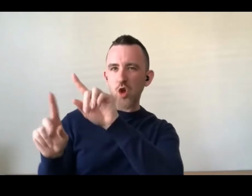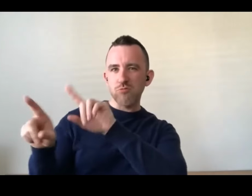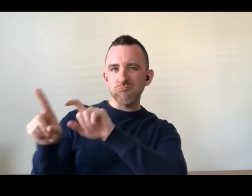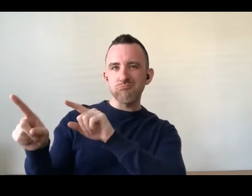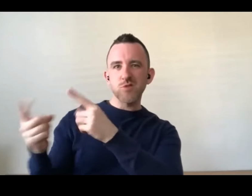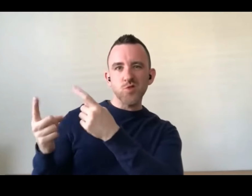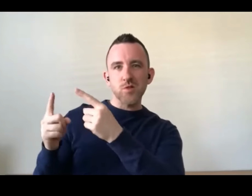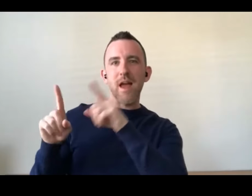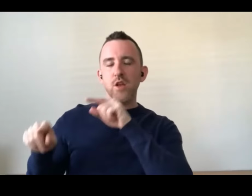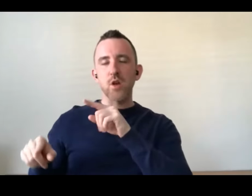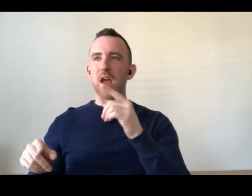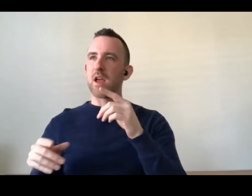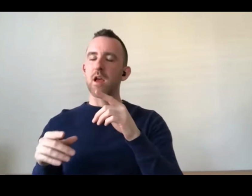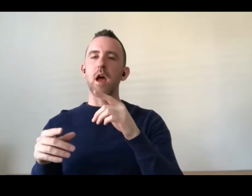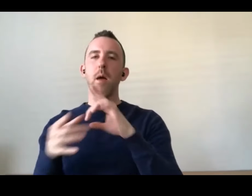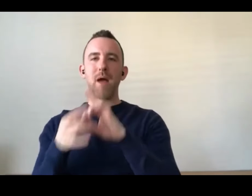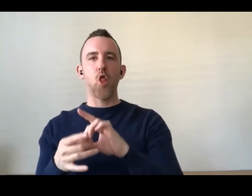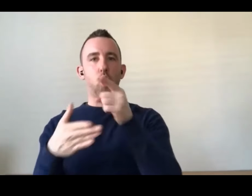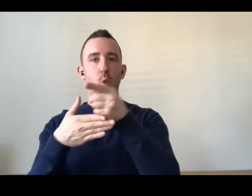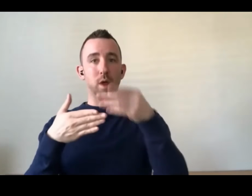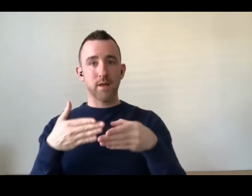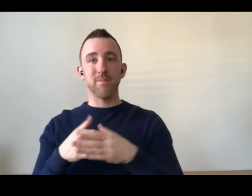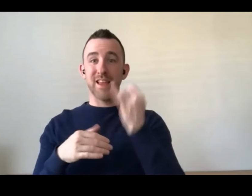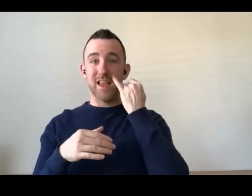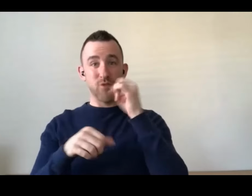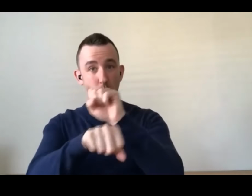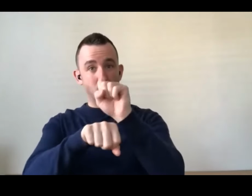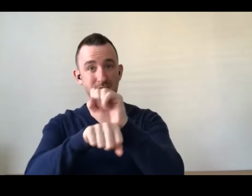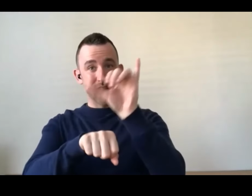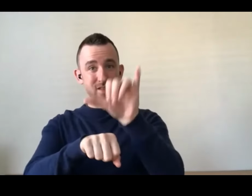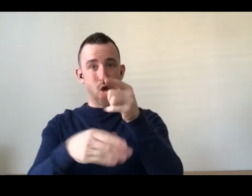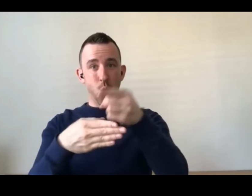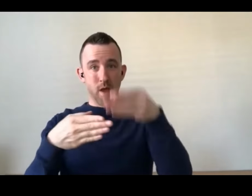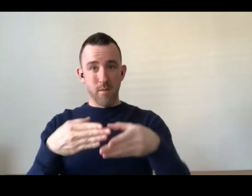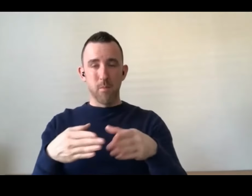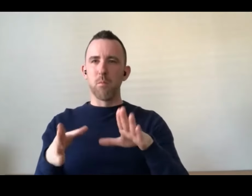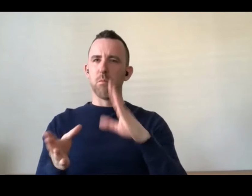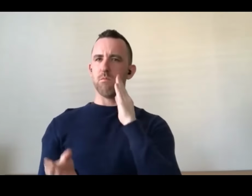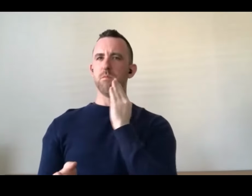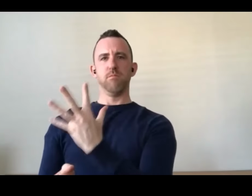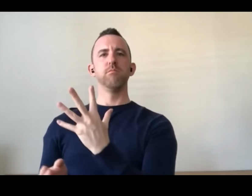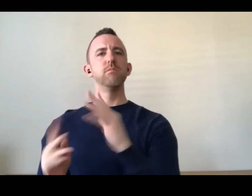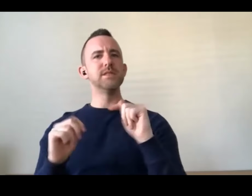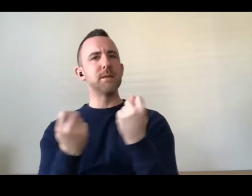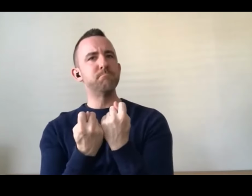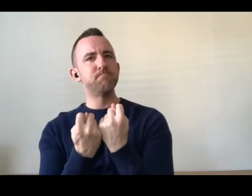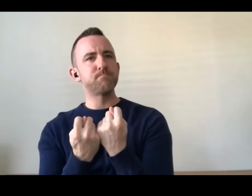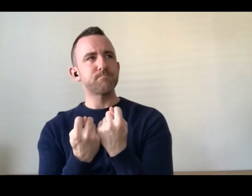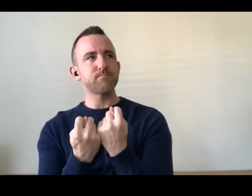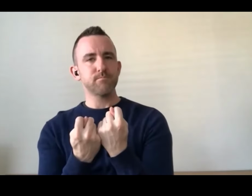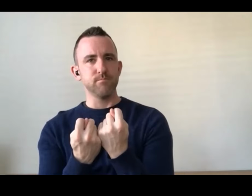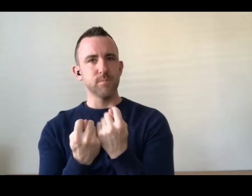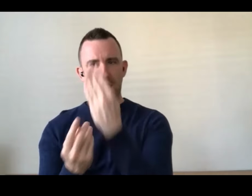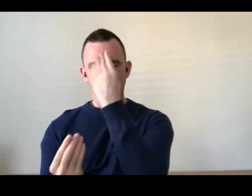about the weekend. If you are working that weekend, let your team members know. Let them know how much